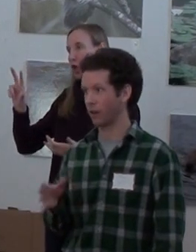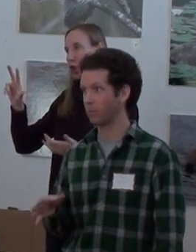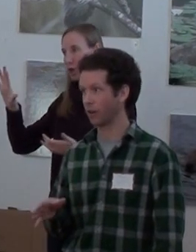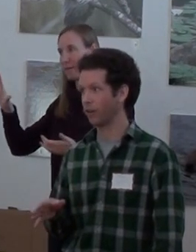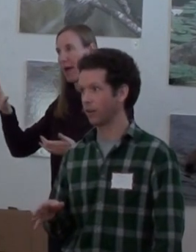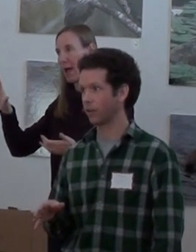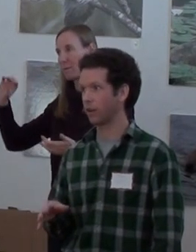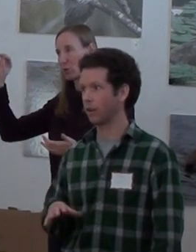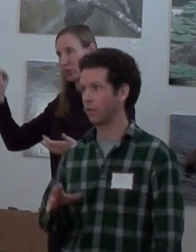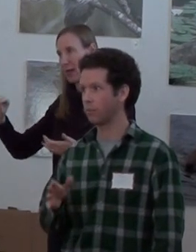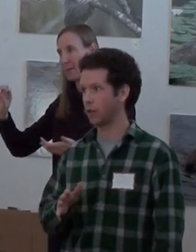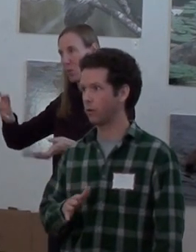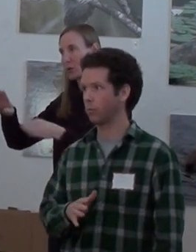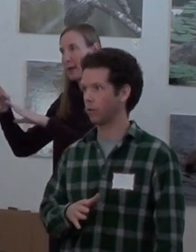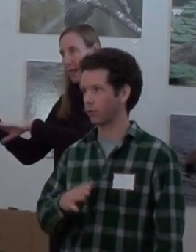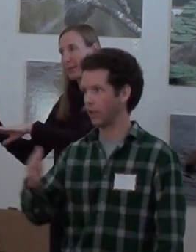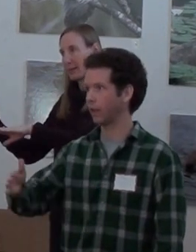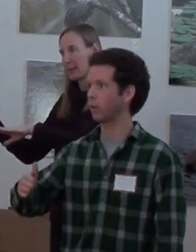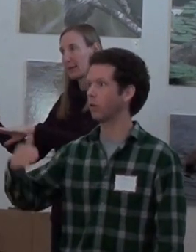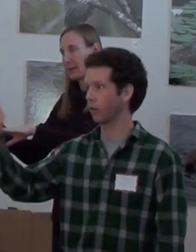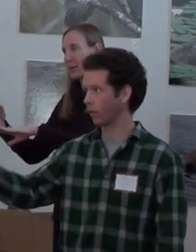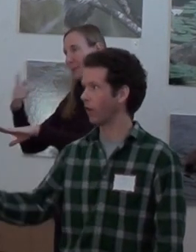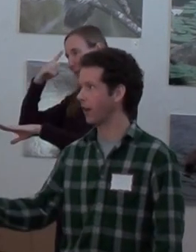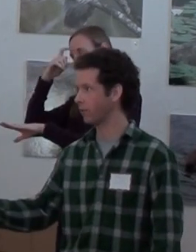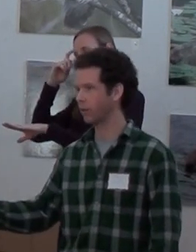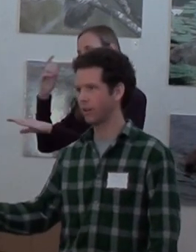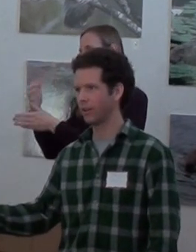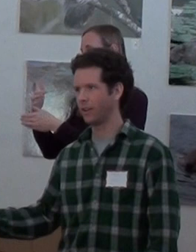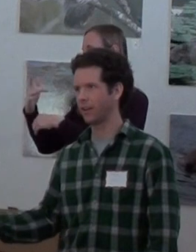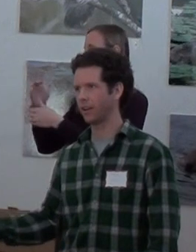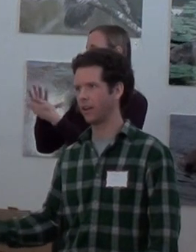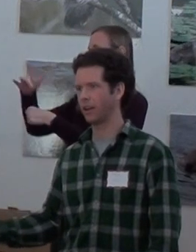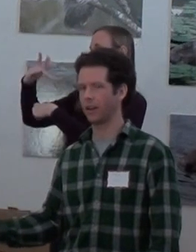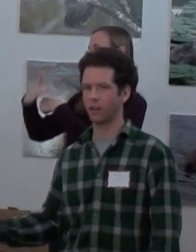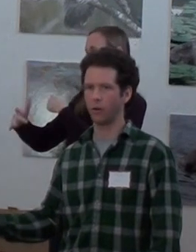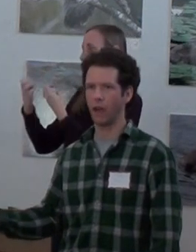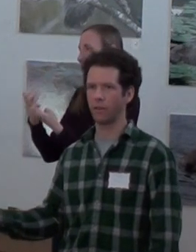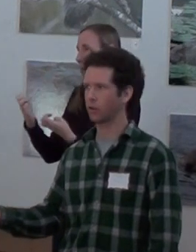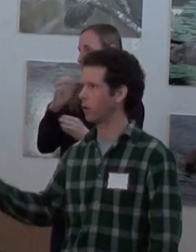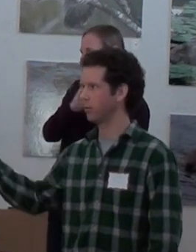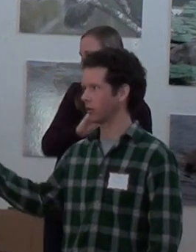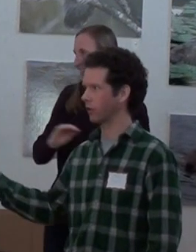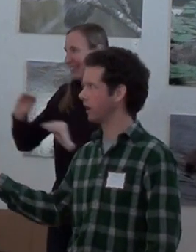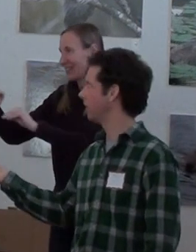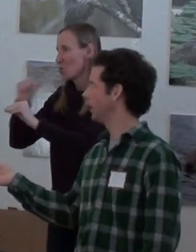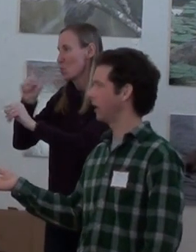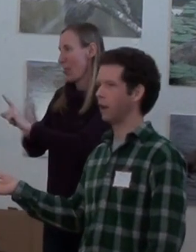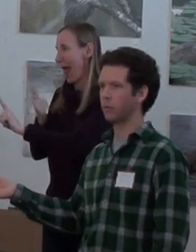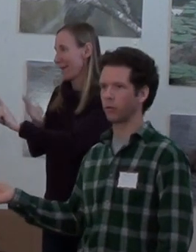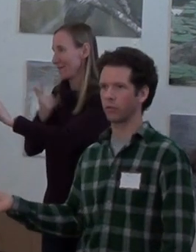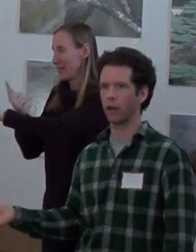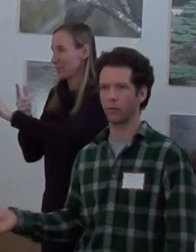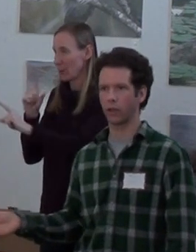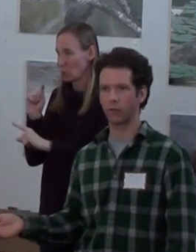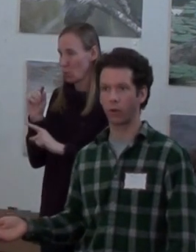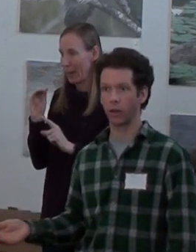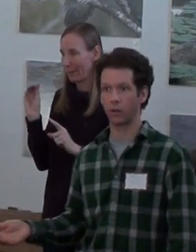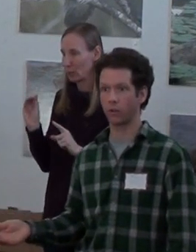is a great number, because I have enough empty equipment to stay ahead of the ones that are alive. And you know, having 20%,